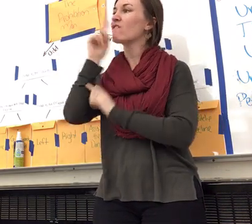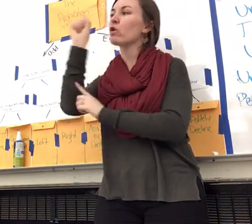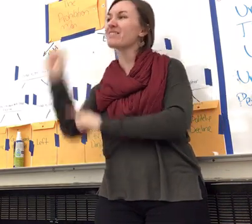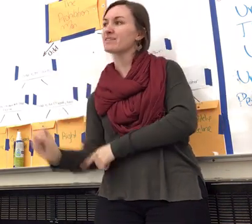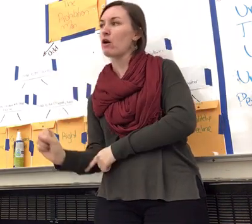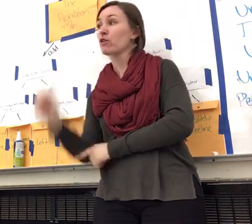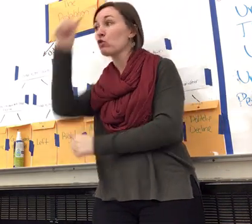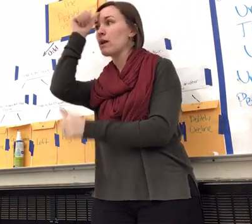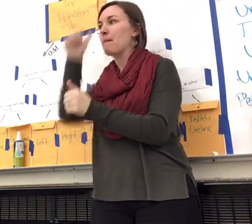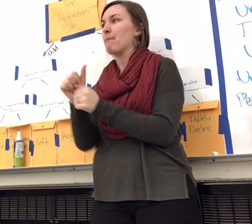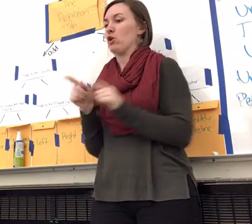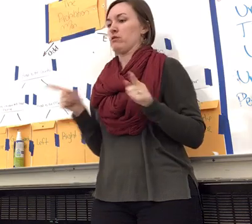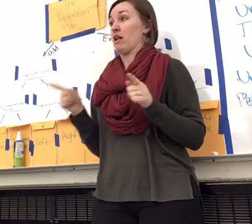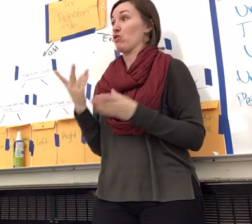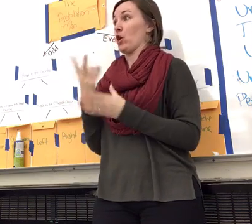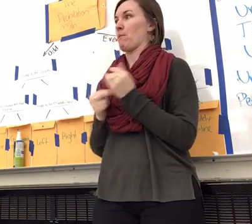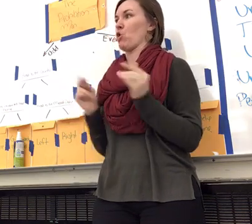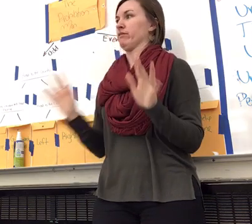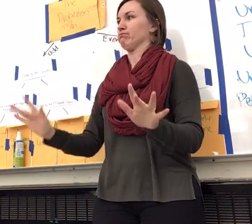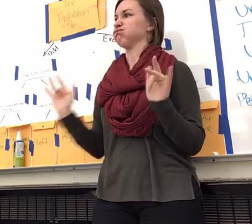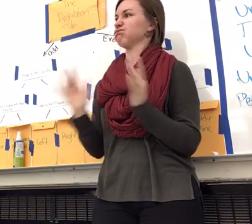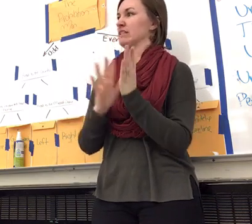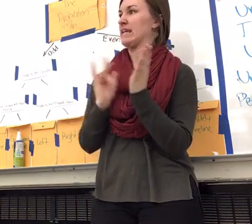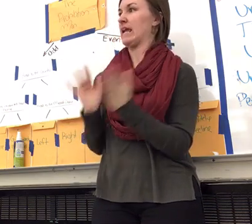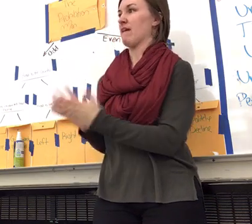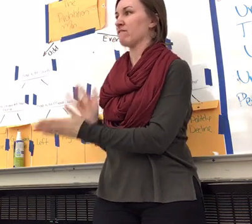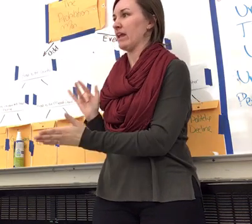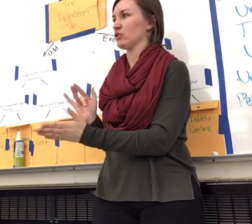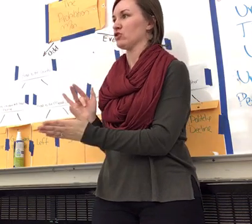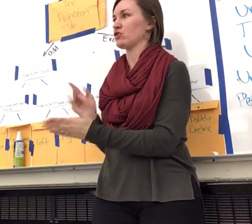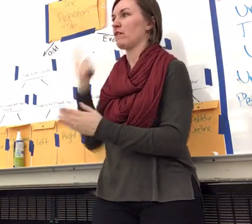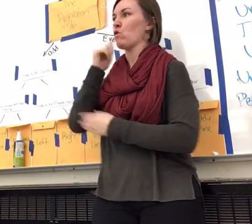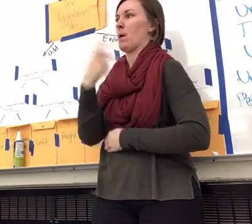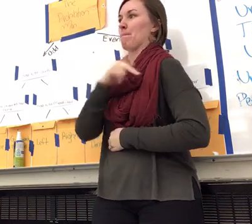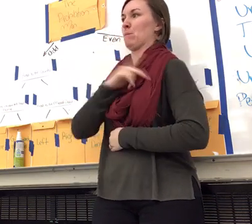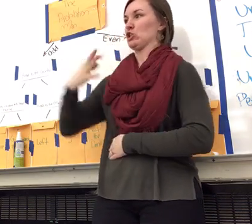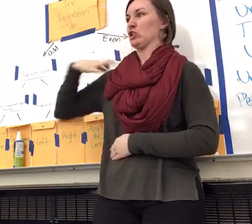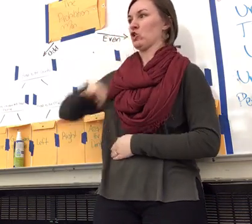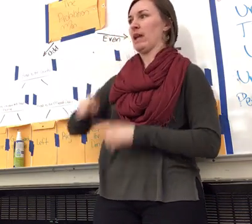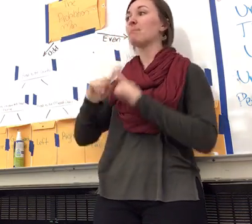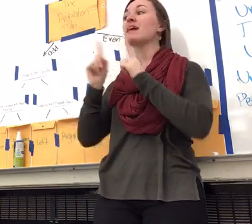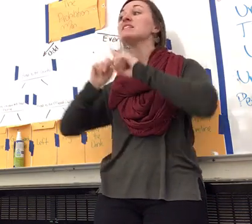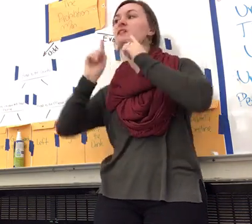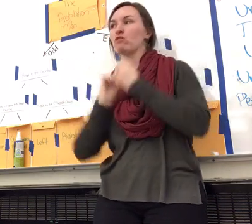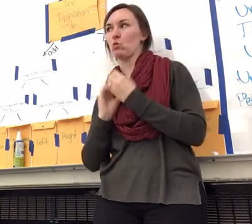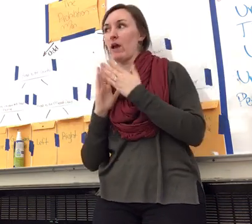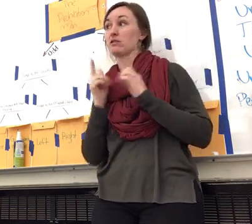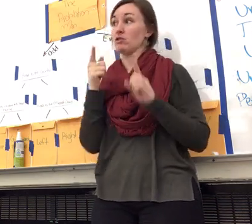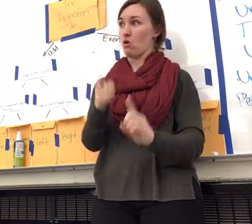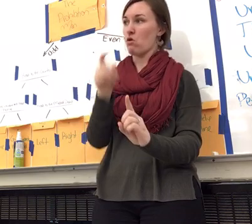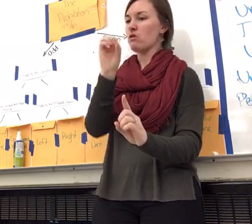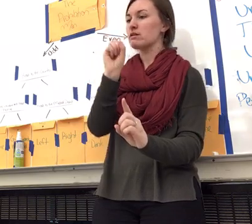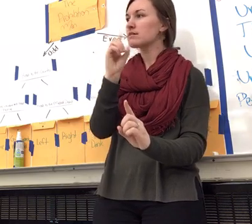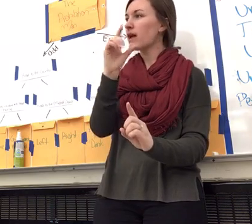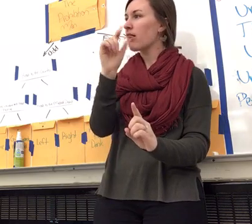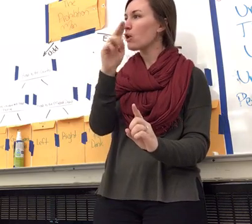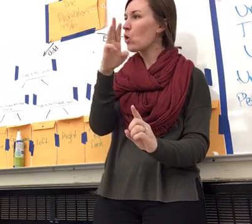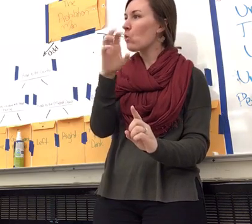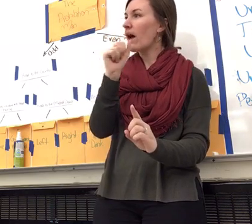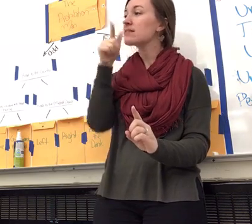advantage. They are the con men, doing anything and everything they can for personal gain. So the scalawags are the salamanders. They are the politicals. They